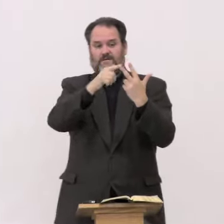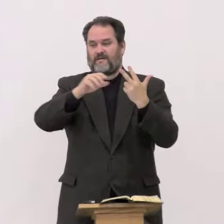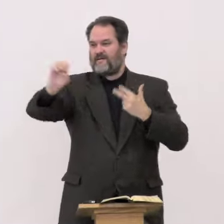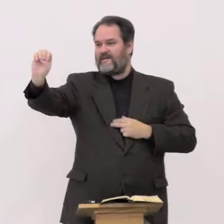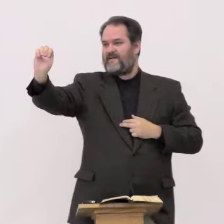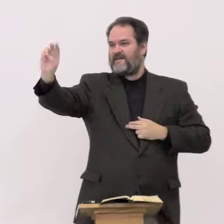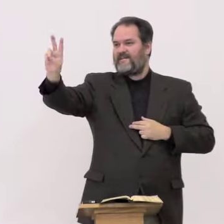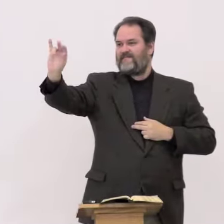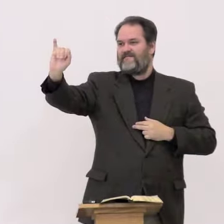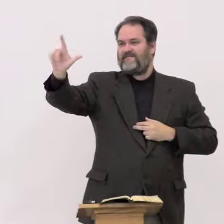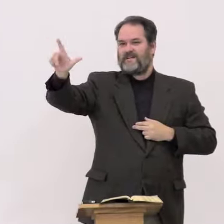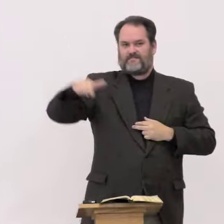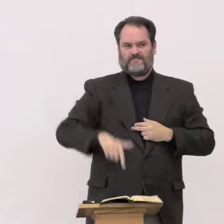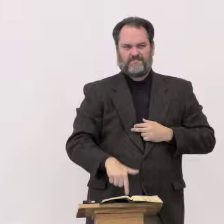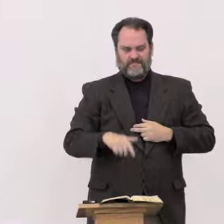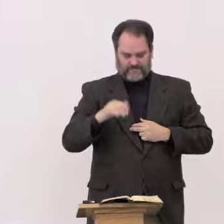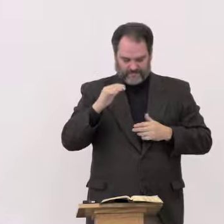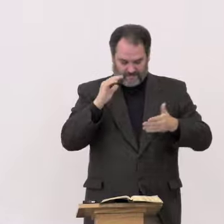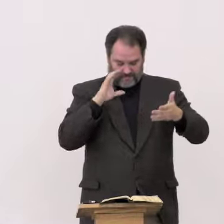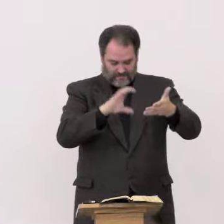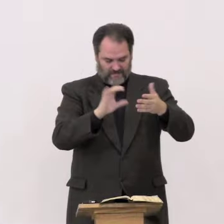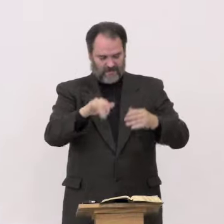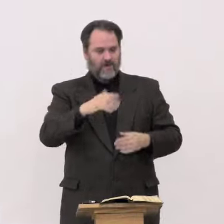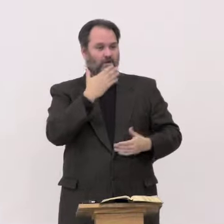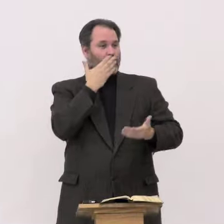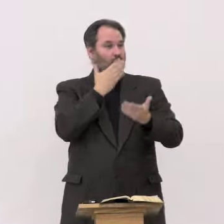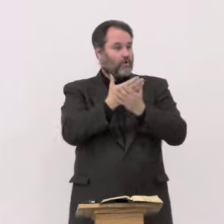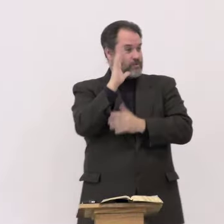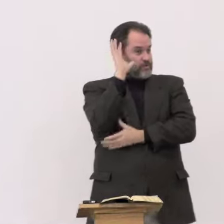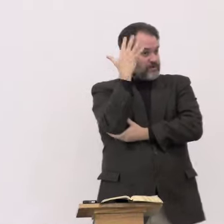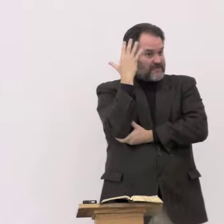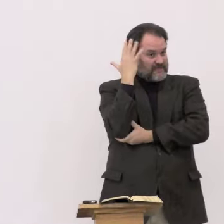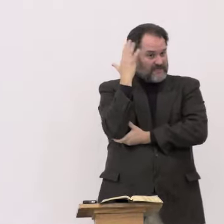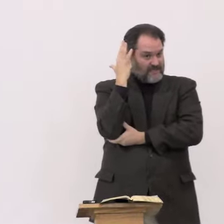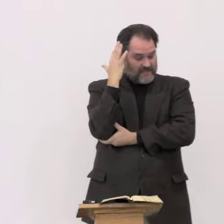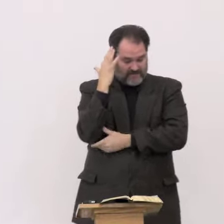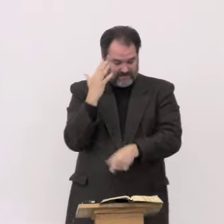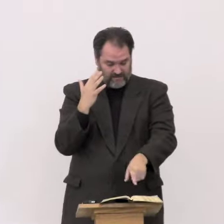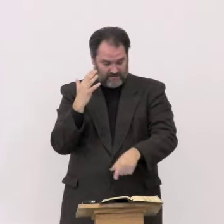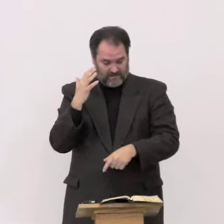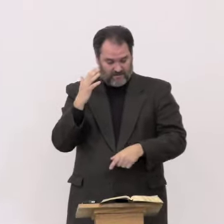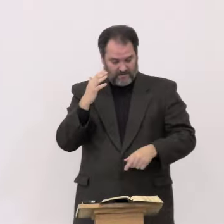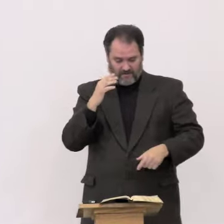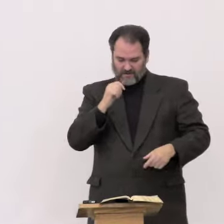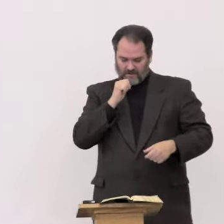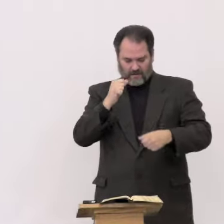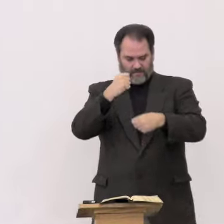or blind man leading a blind man. This right here is less. A good tree